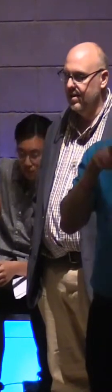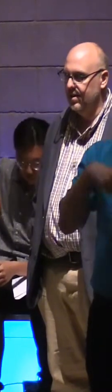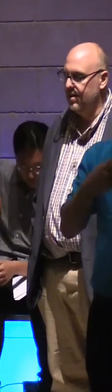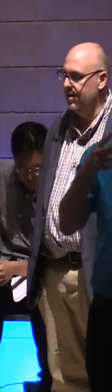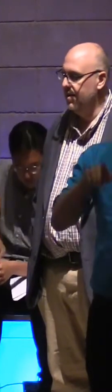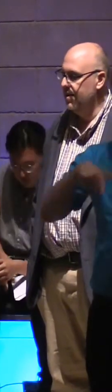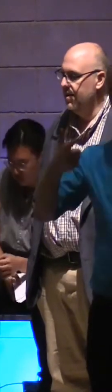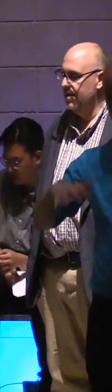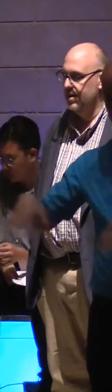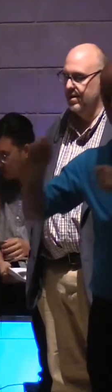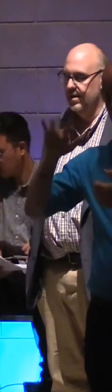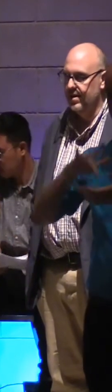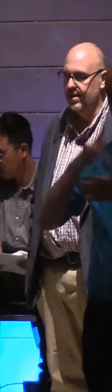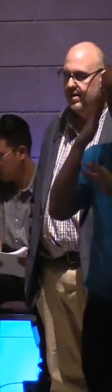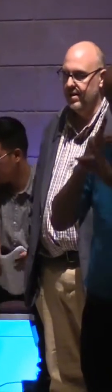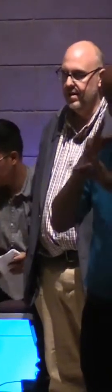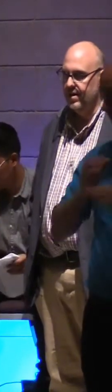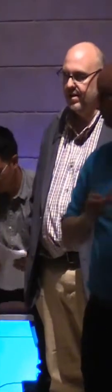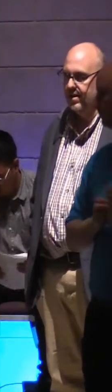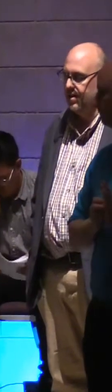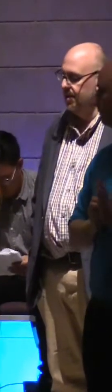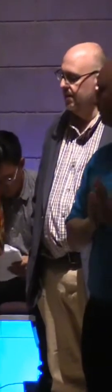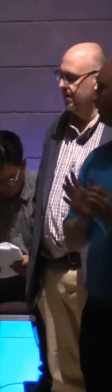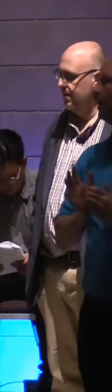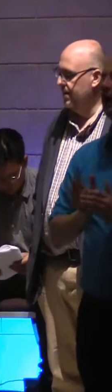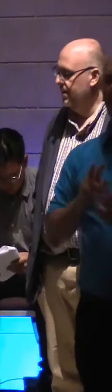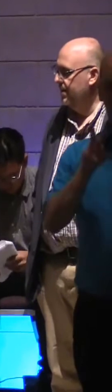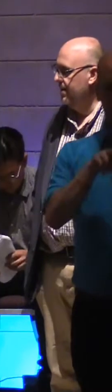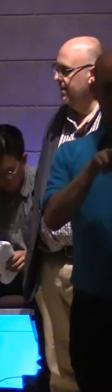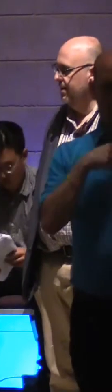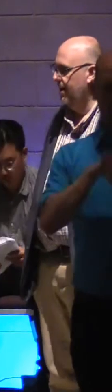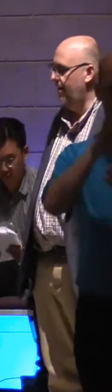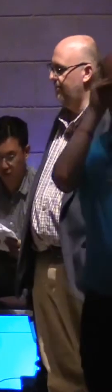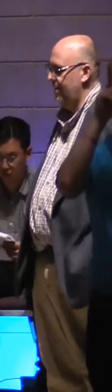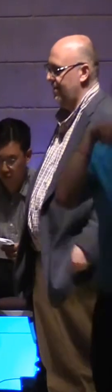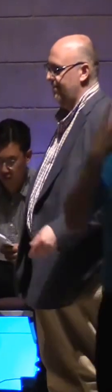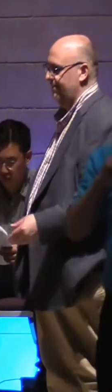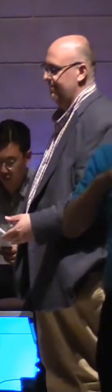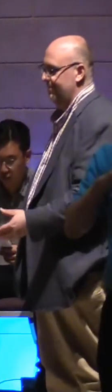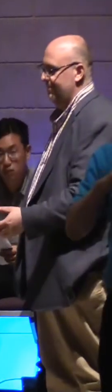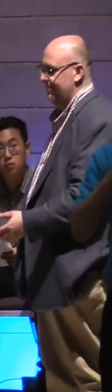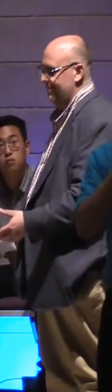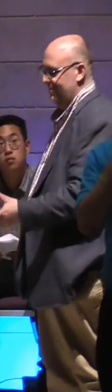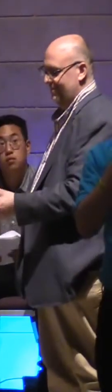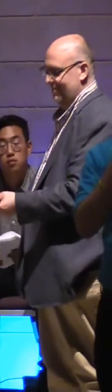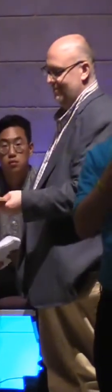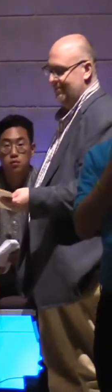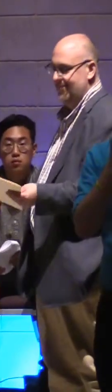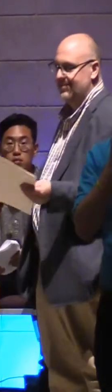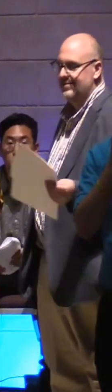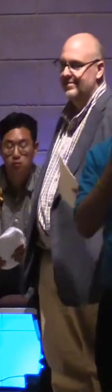by the Center of Faith in recent years. And there are two things I learned in that. One is that there is truth and beauty